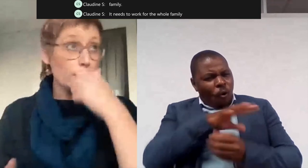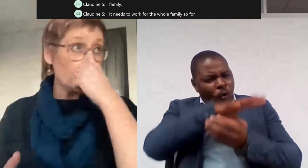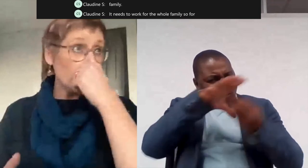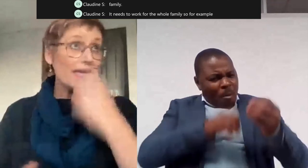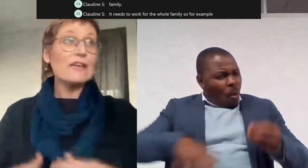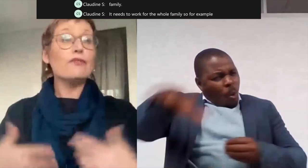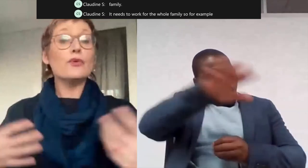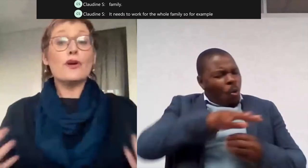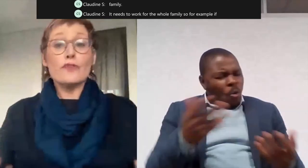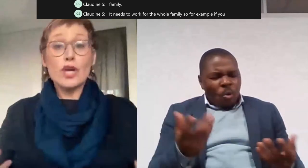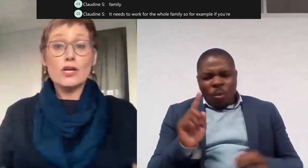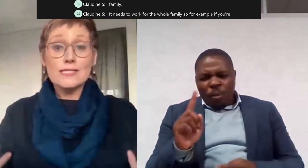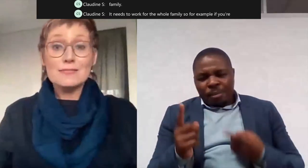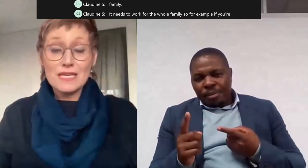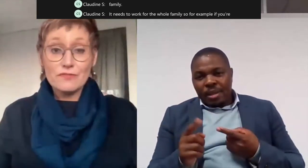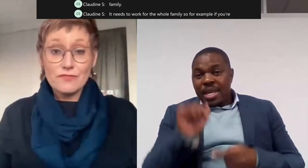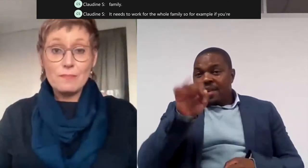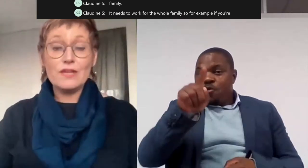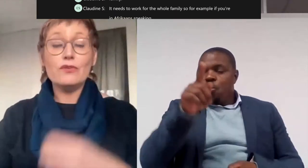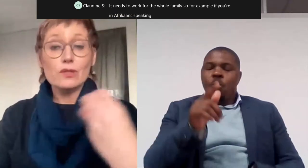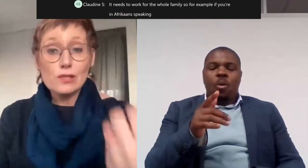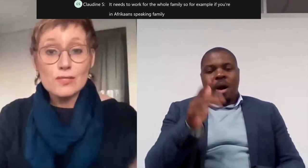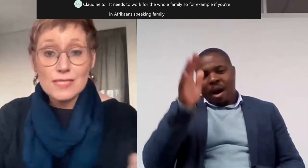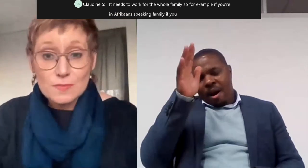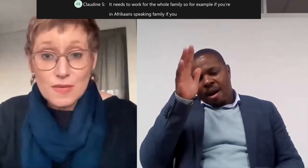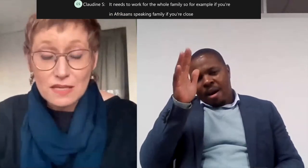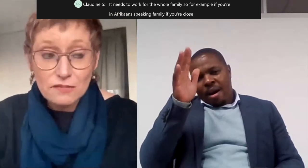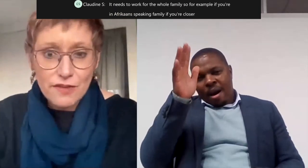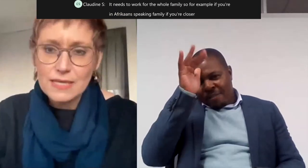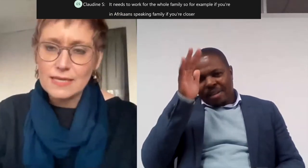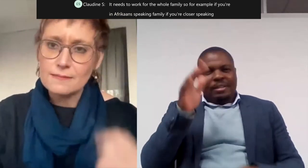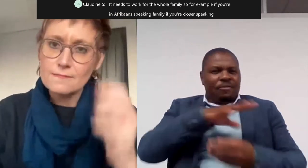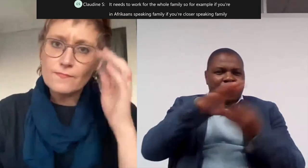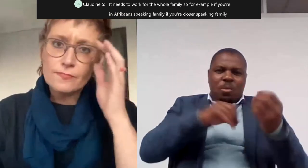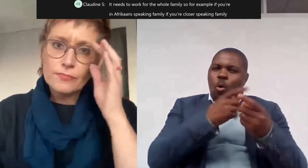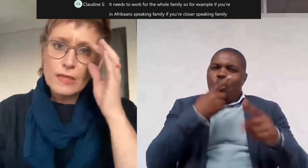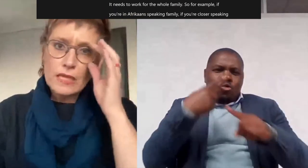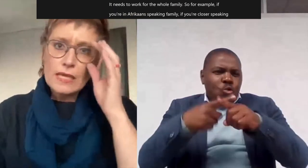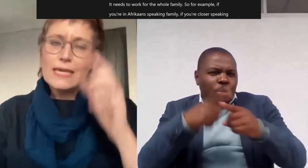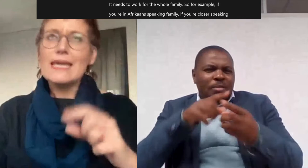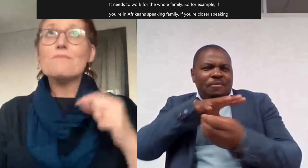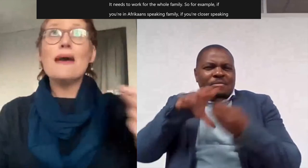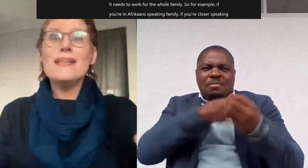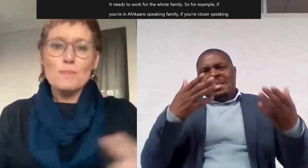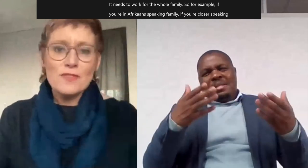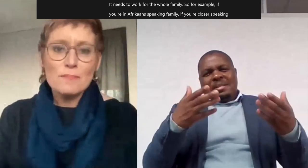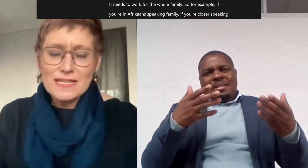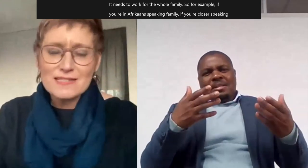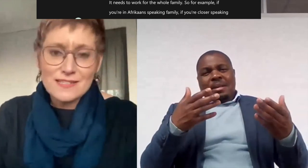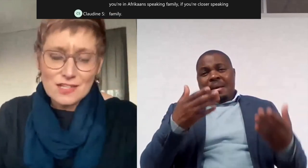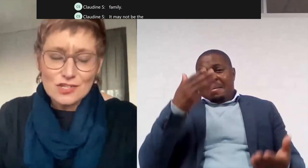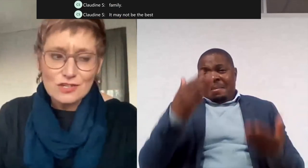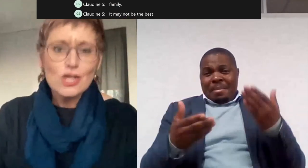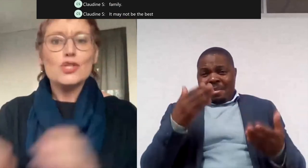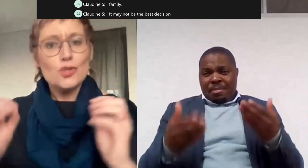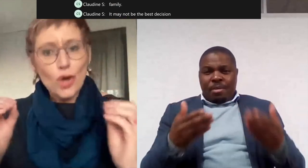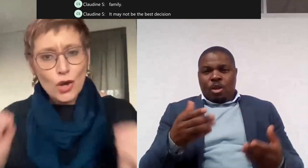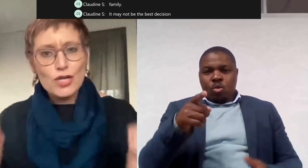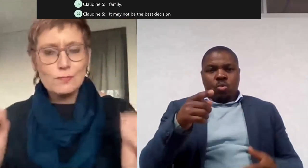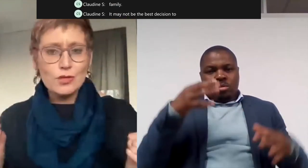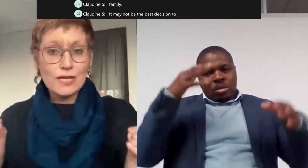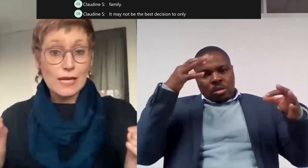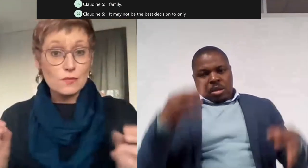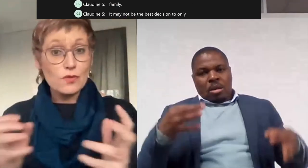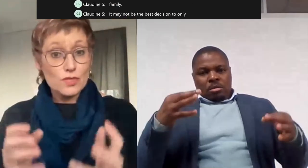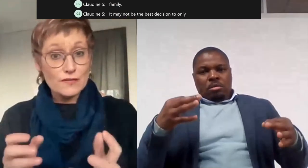for example, if you're an Afrikaans-speaking family, if you're a Xhosa-speaking family, it may not be the best decision to